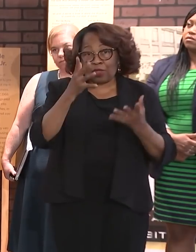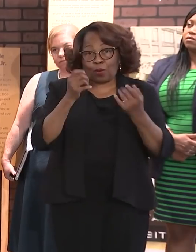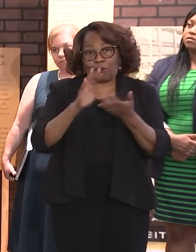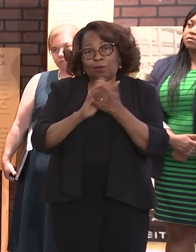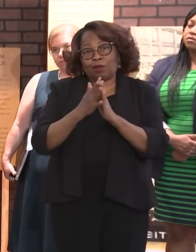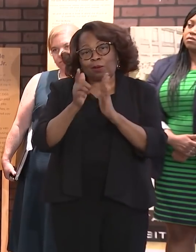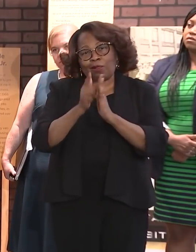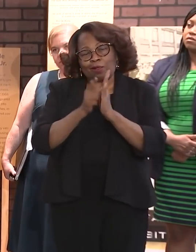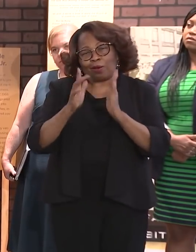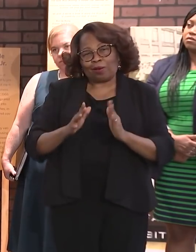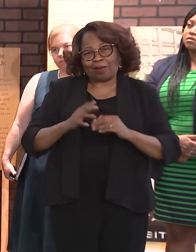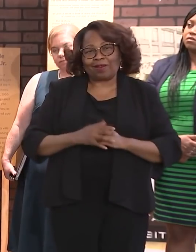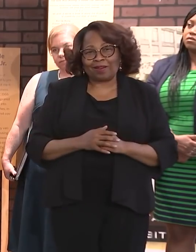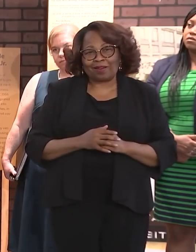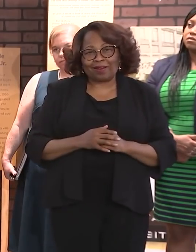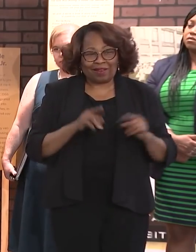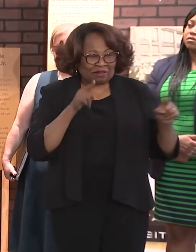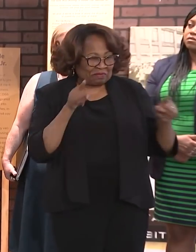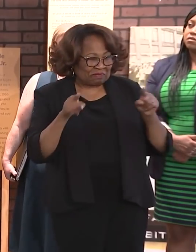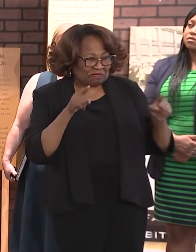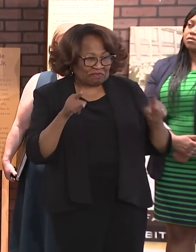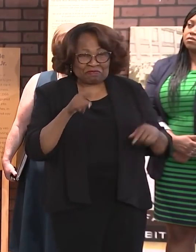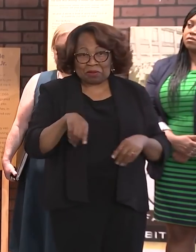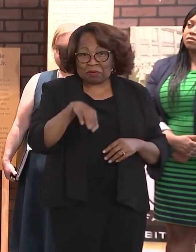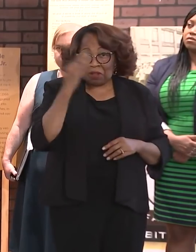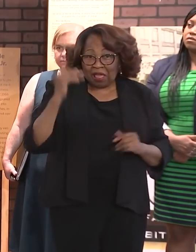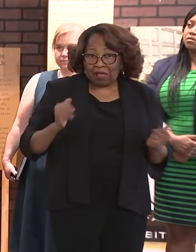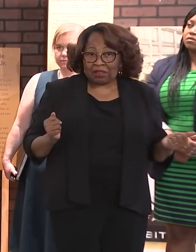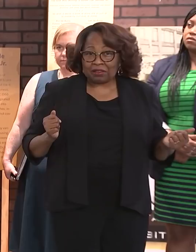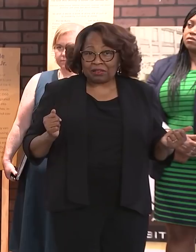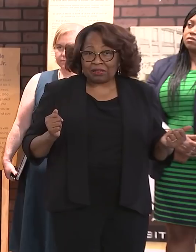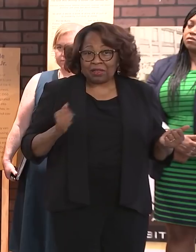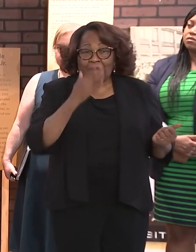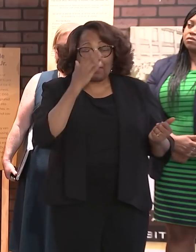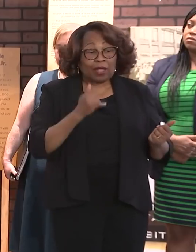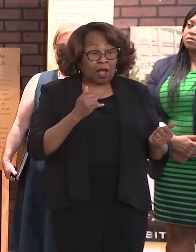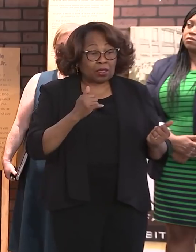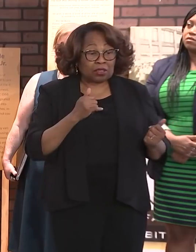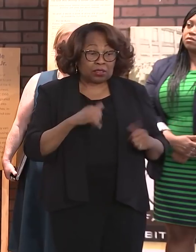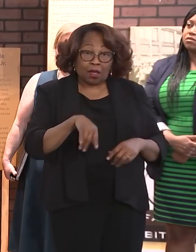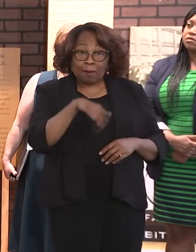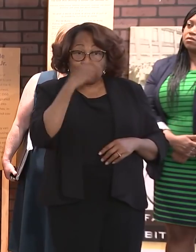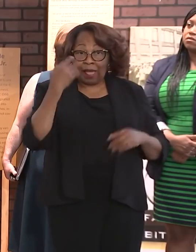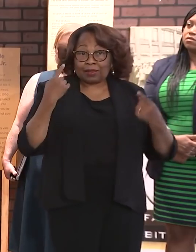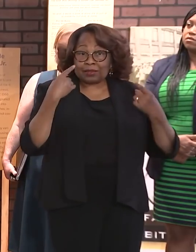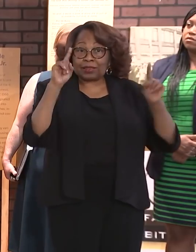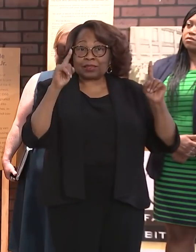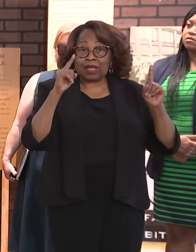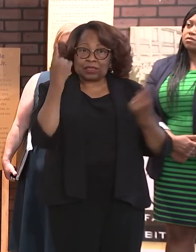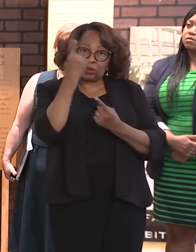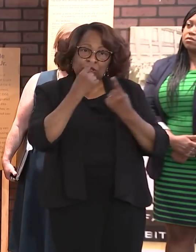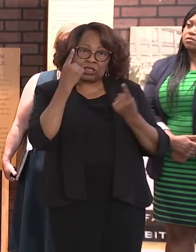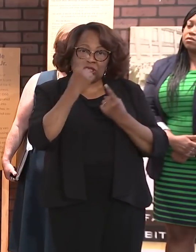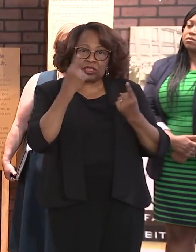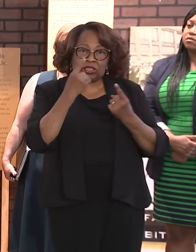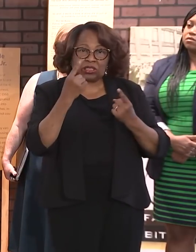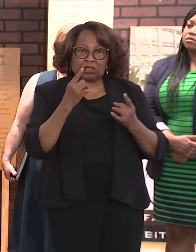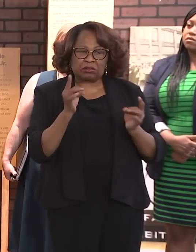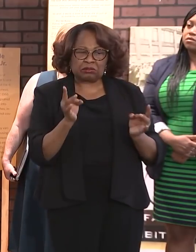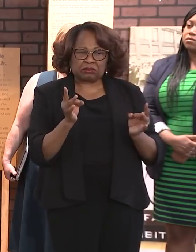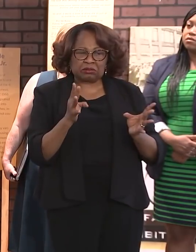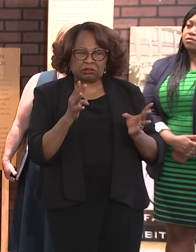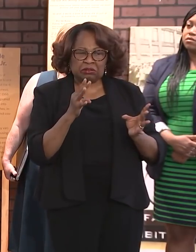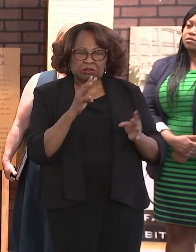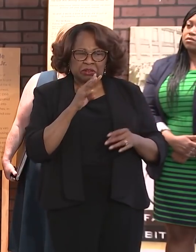lawyer. But because they were Black, and because Black success was considered an anomaly,